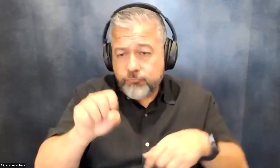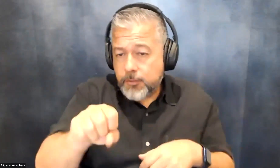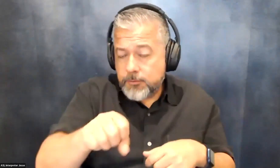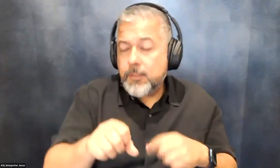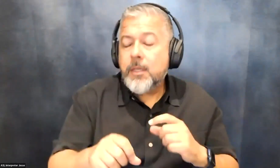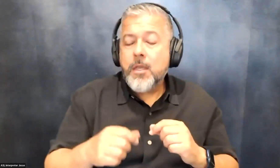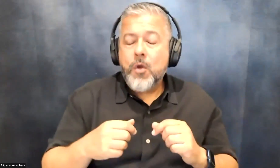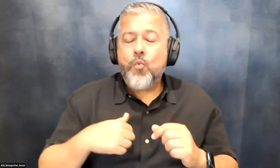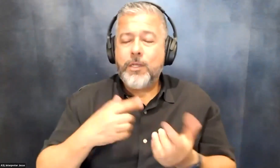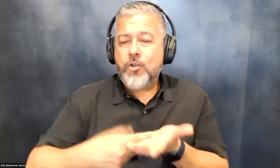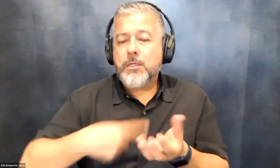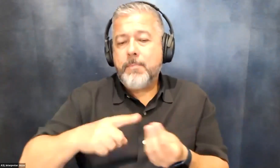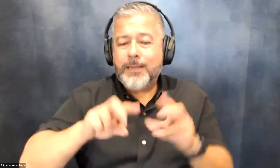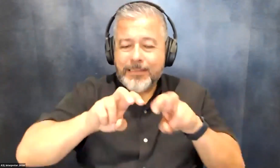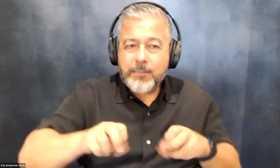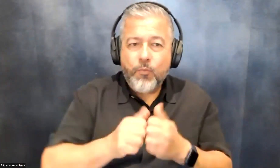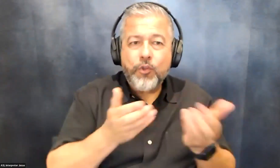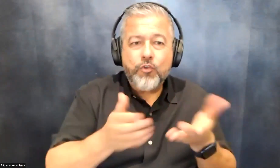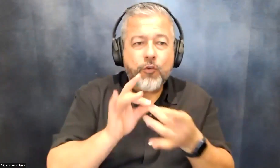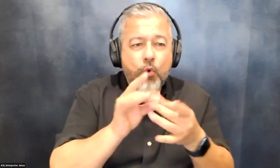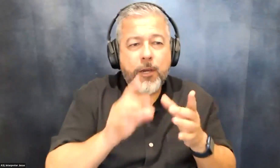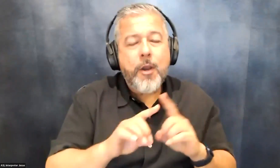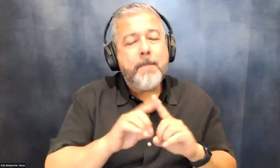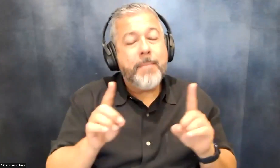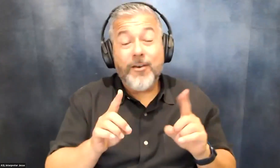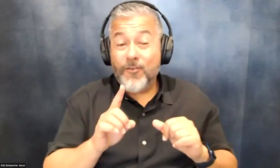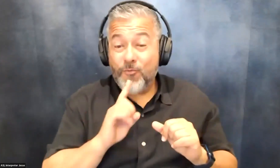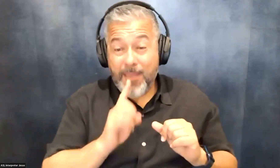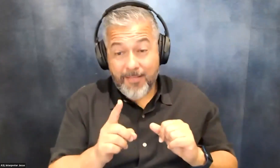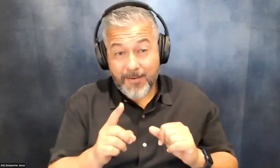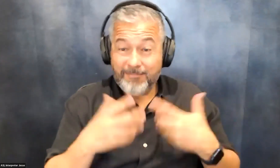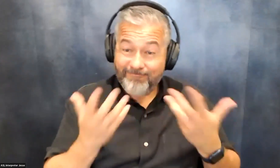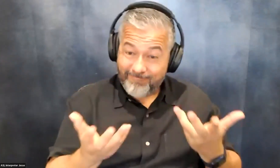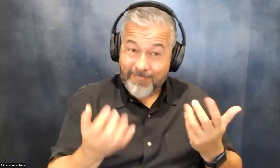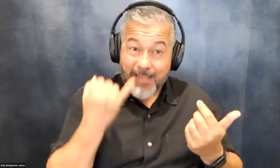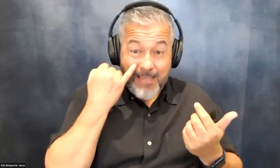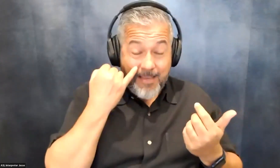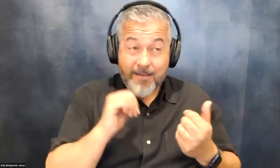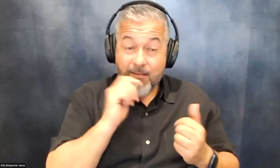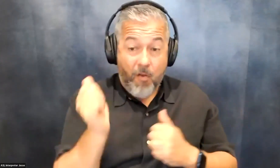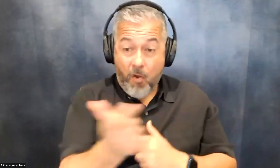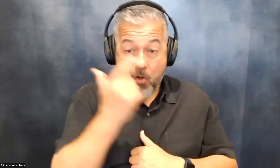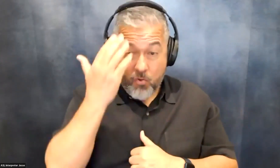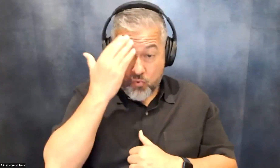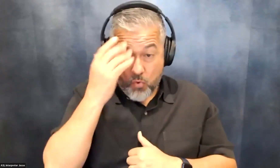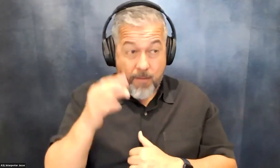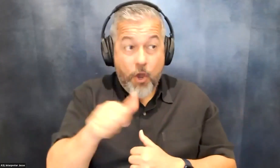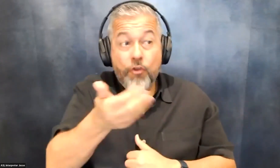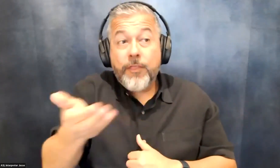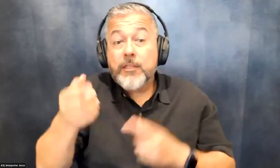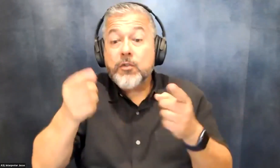about the assessment done by the service coordinators. But the reality is not everyone here is aware of all the other things that go